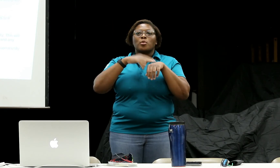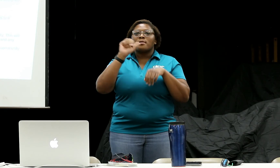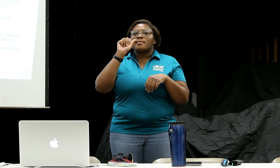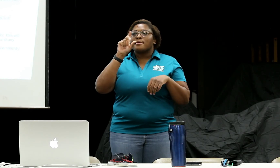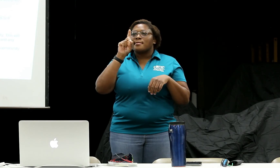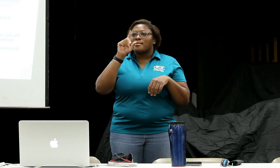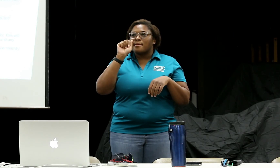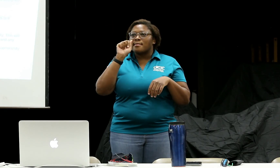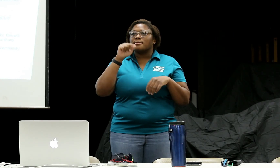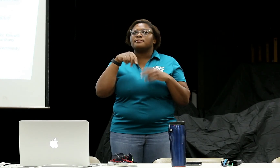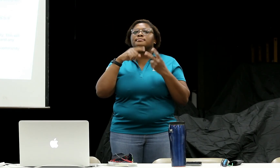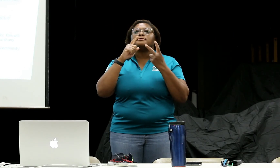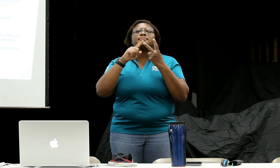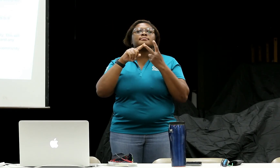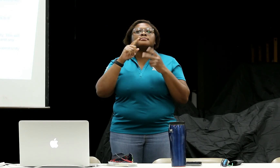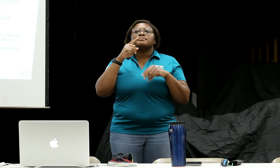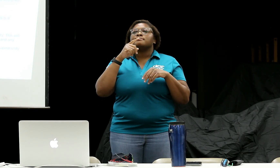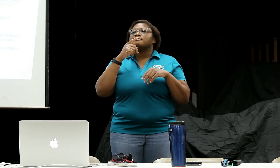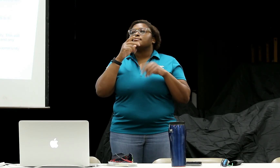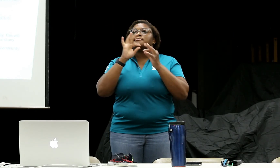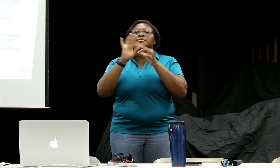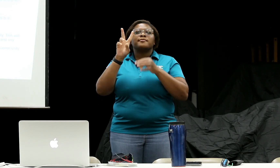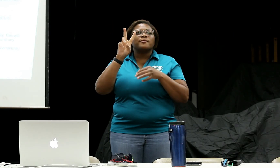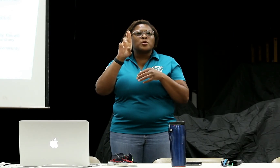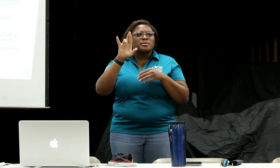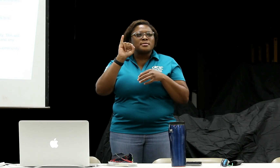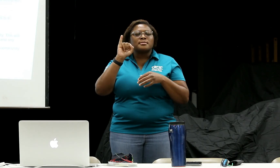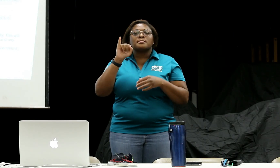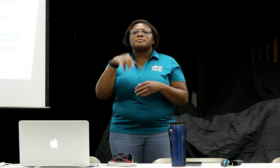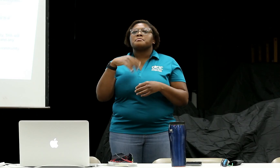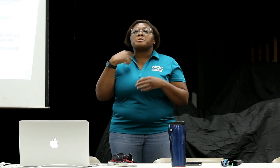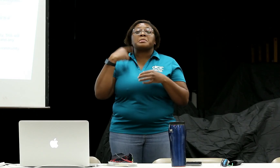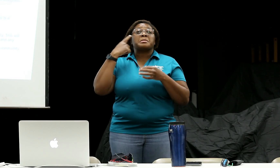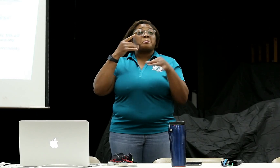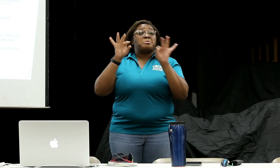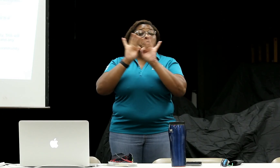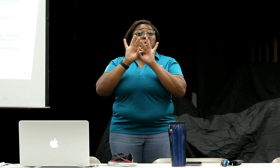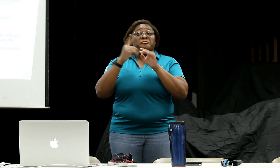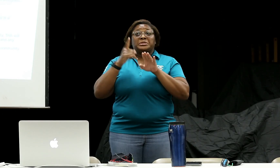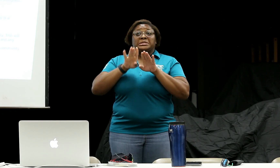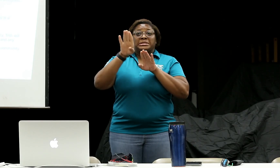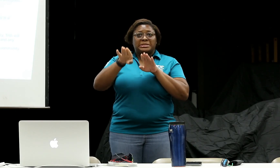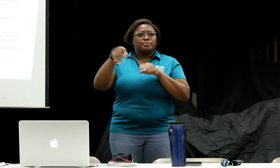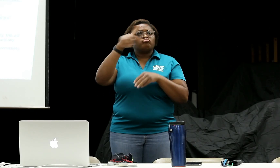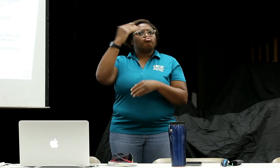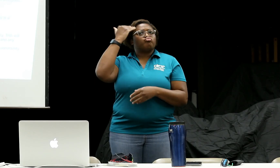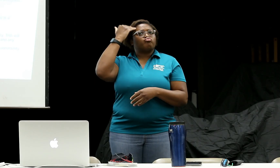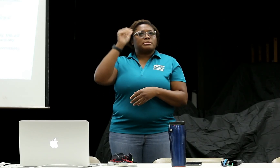that. It may be easier if we just had the time, location. So just a comment on that. Michelle wanted to